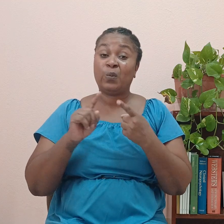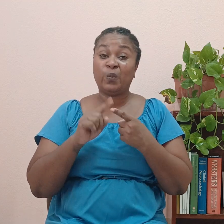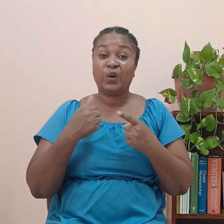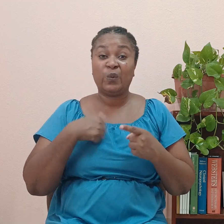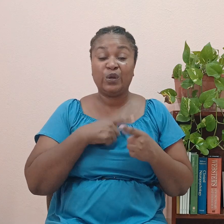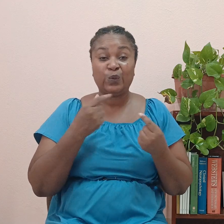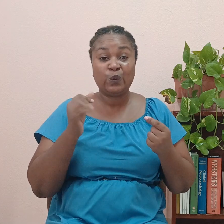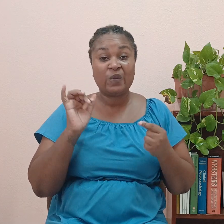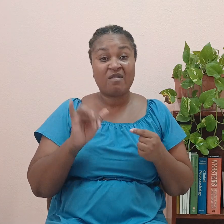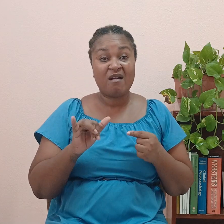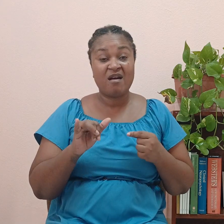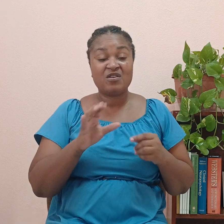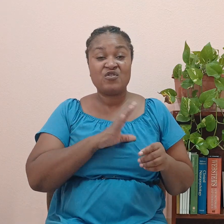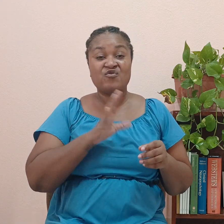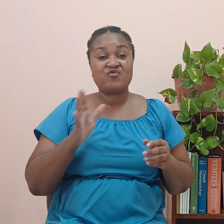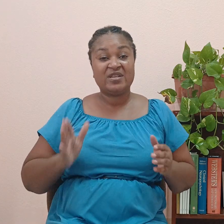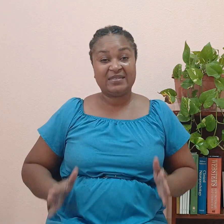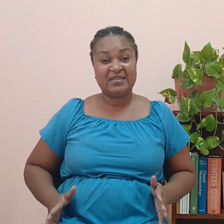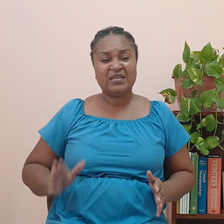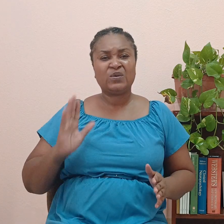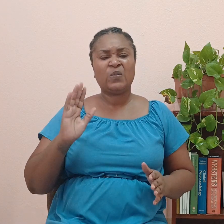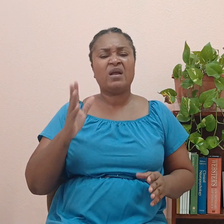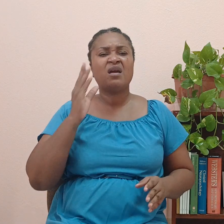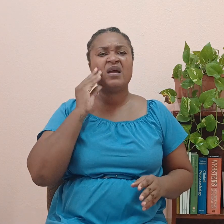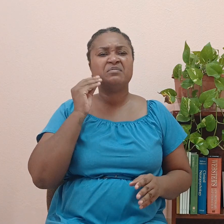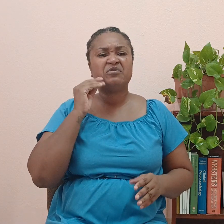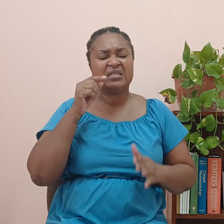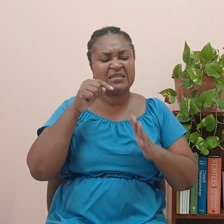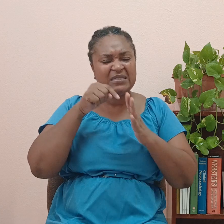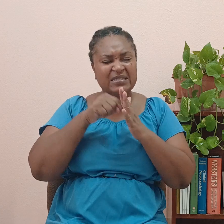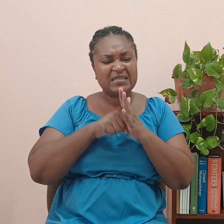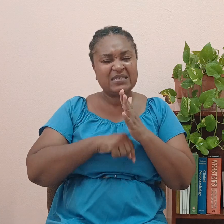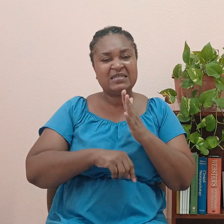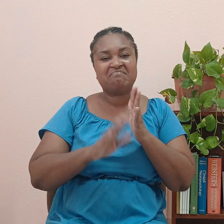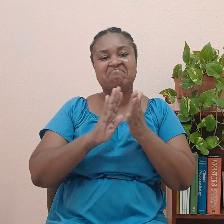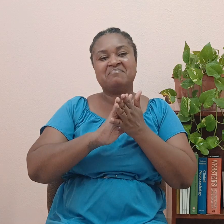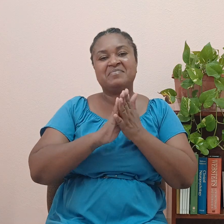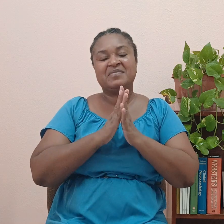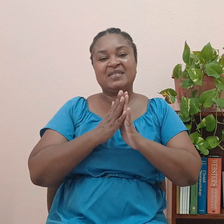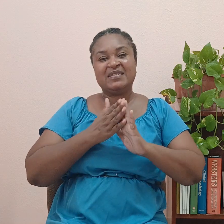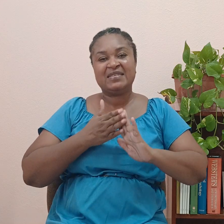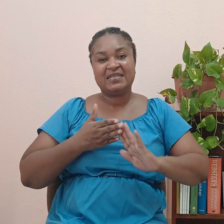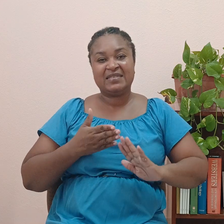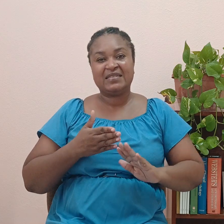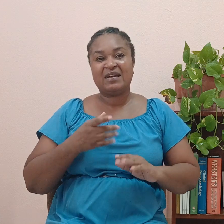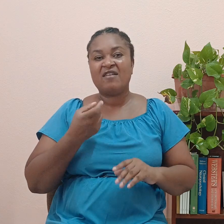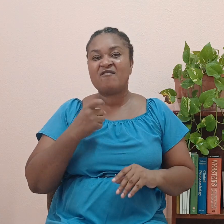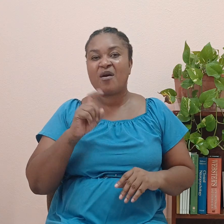Christians will experience the deep peace that could only come from God.